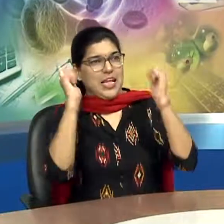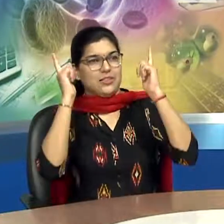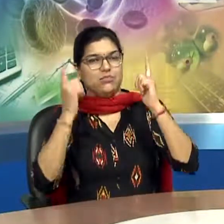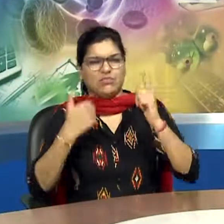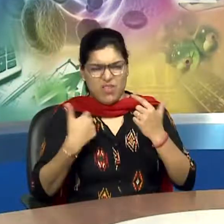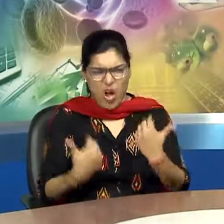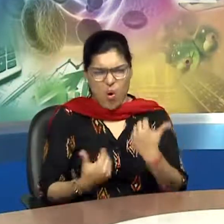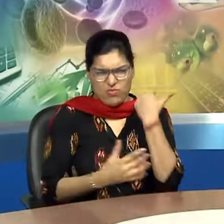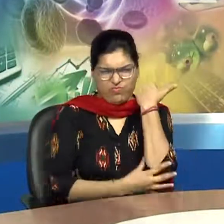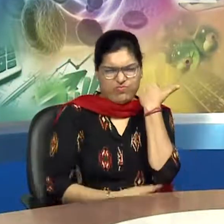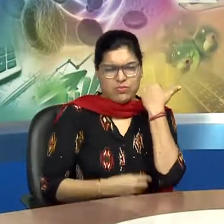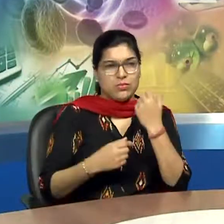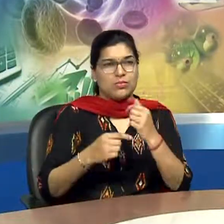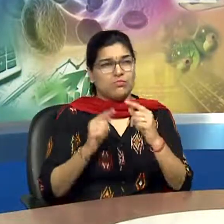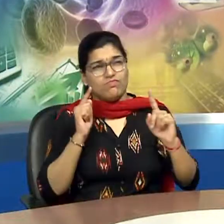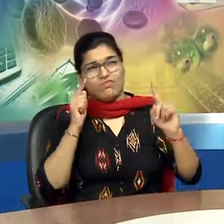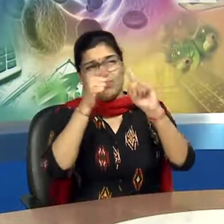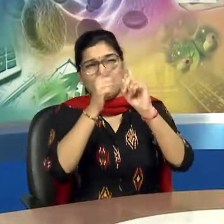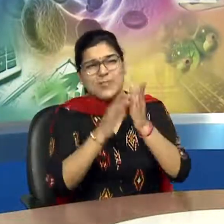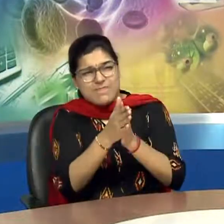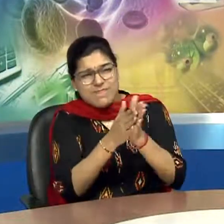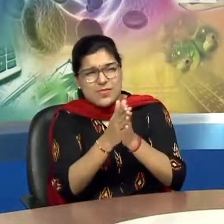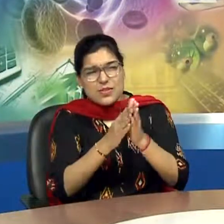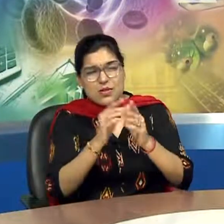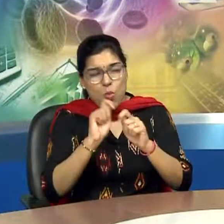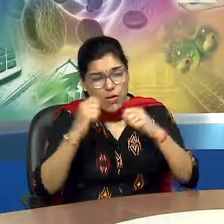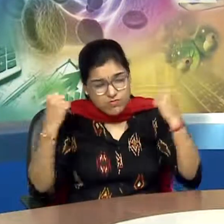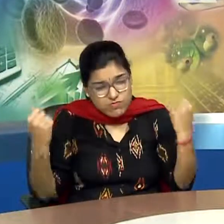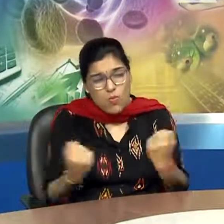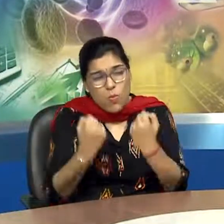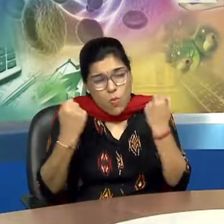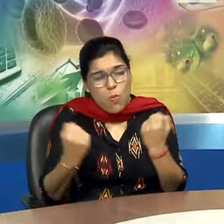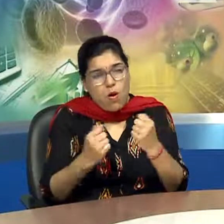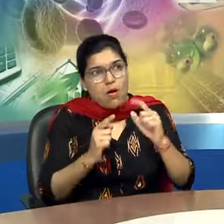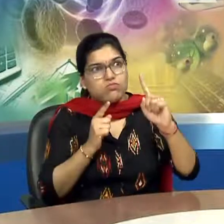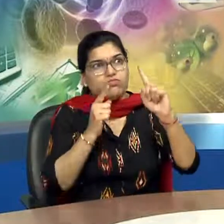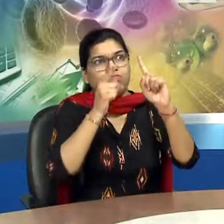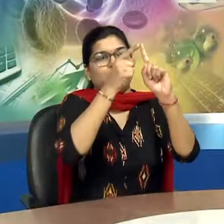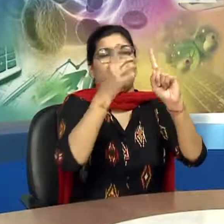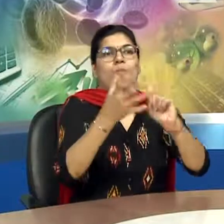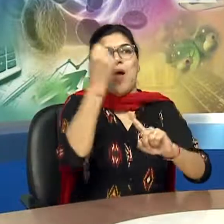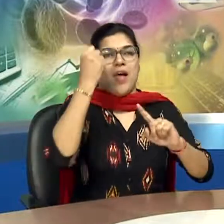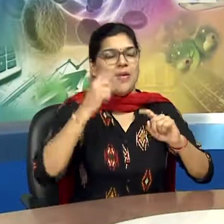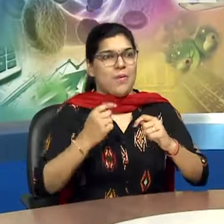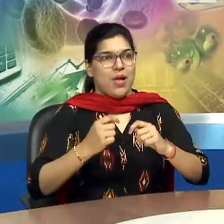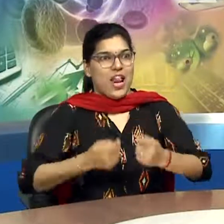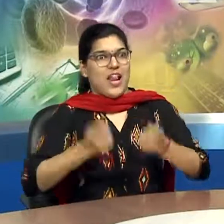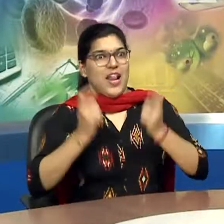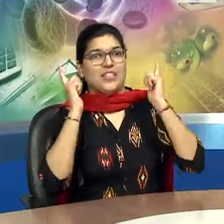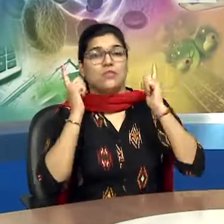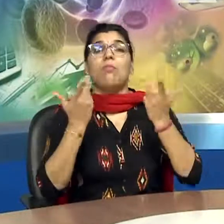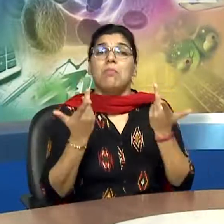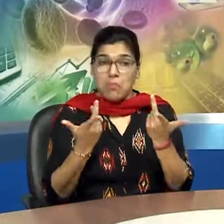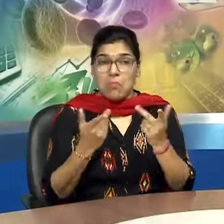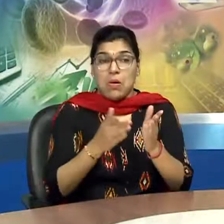adequate motivation and you are doing that work, or sometimes a person is really a goal oriented